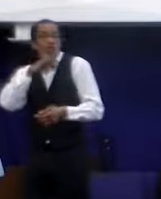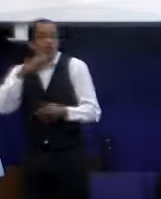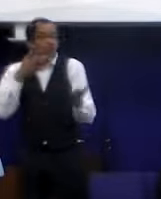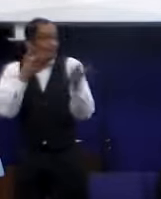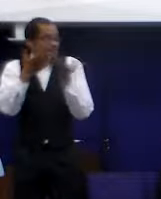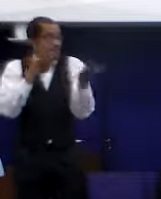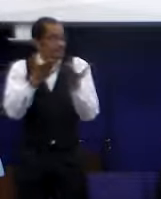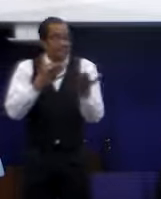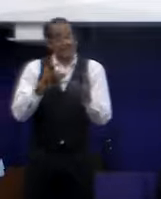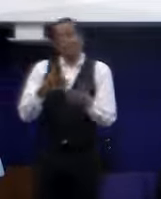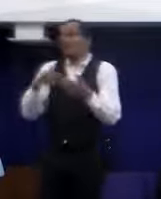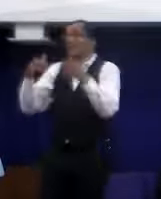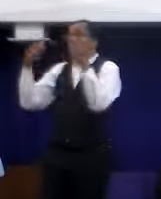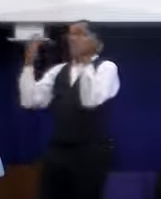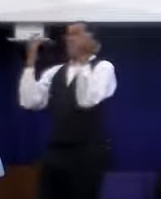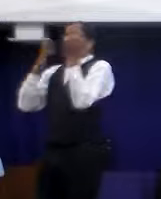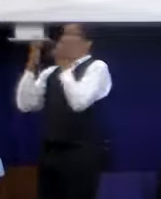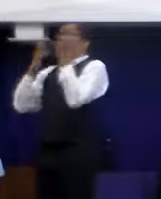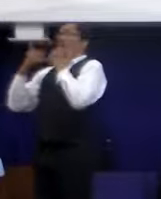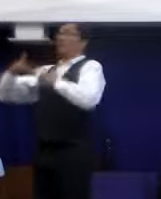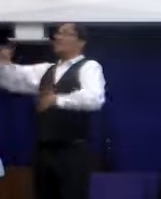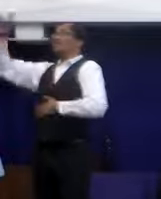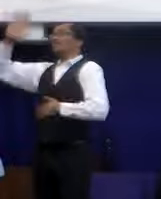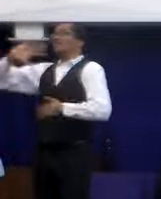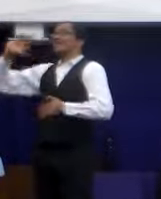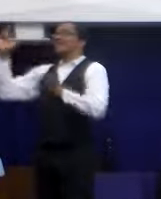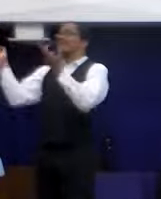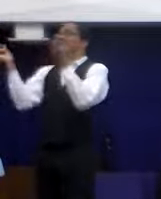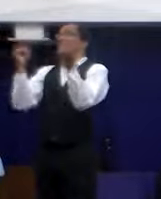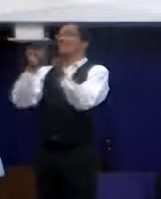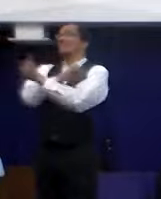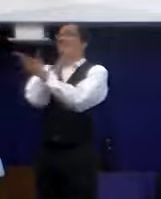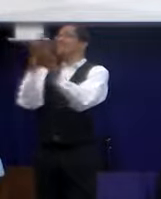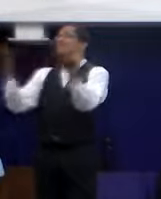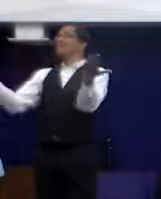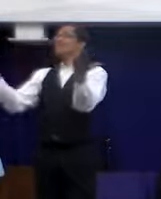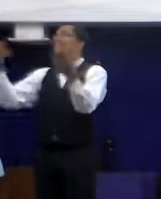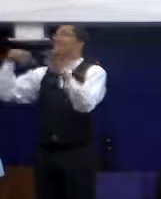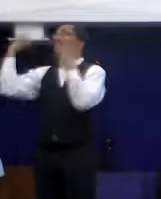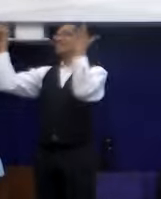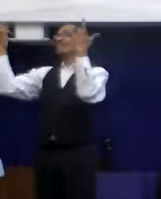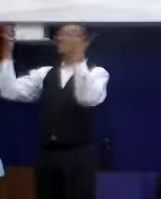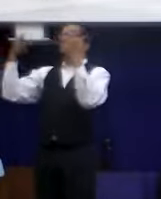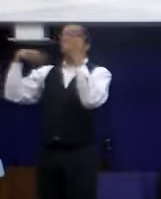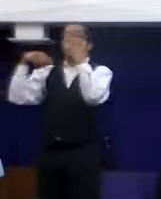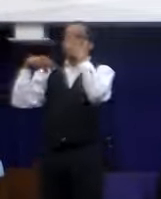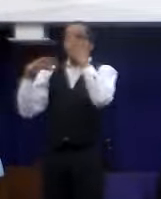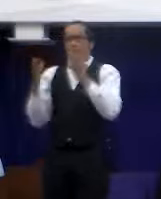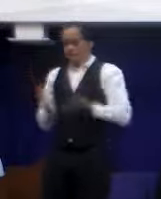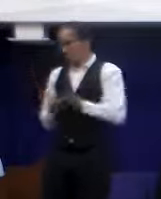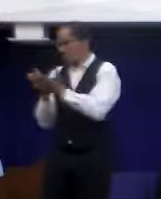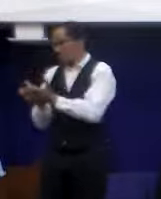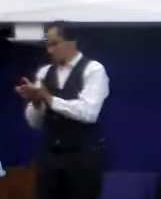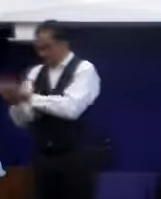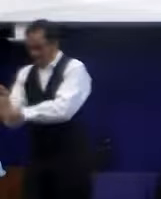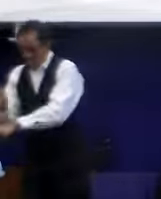You serve the Almighty God yes. that can do anything. Yes. Hallelujah. Yes. These are those on board the ship of Paul were in an awful